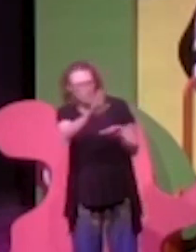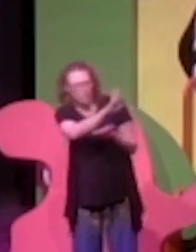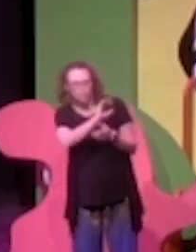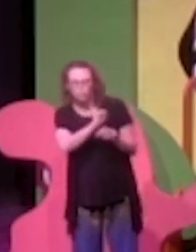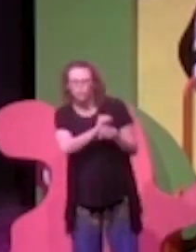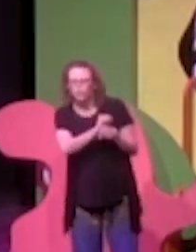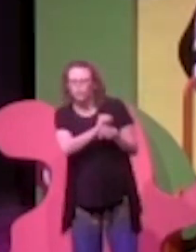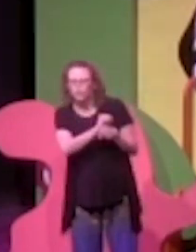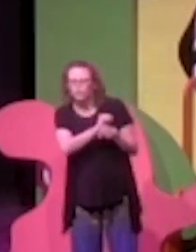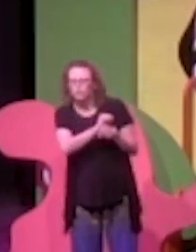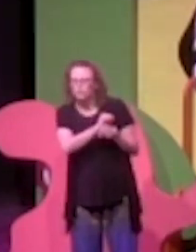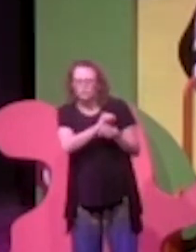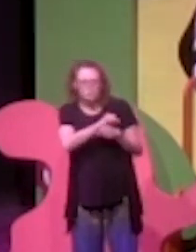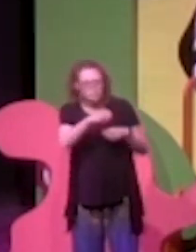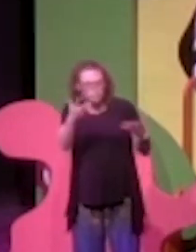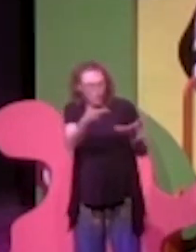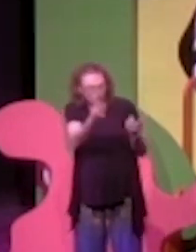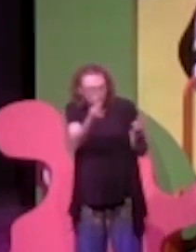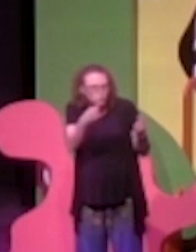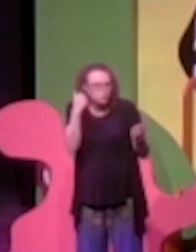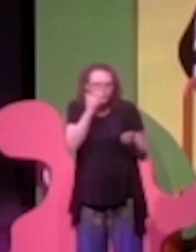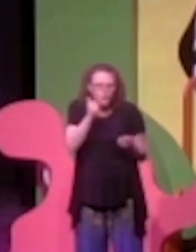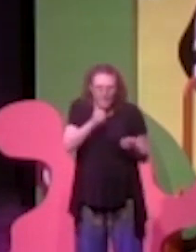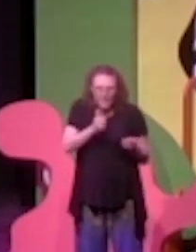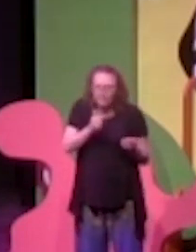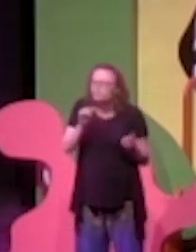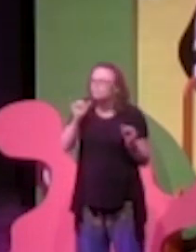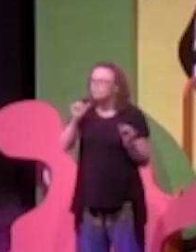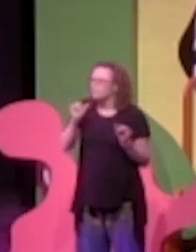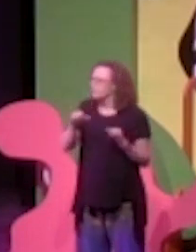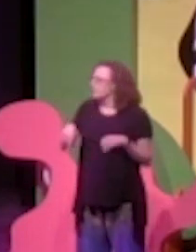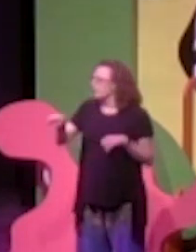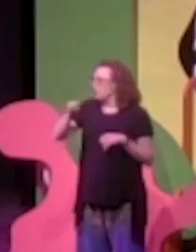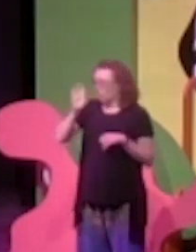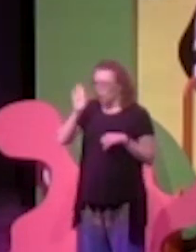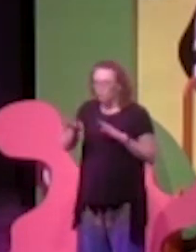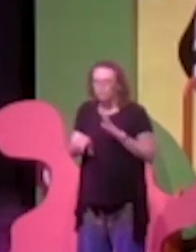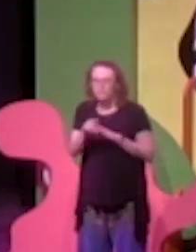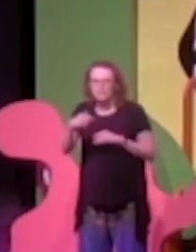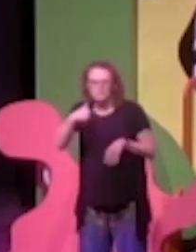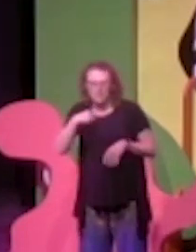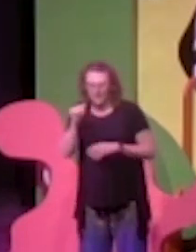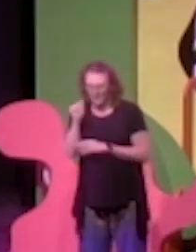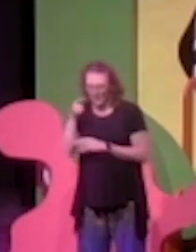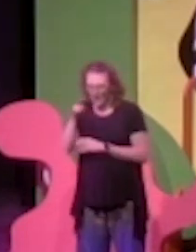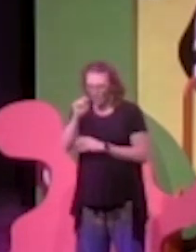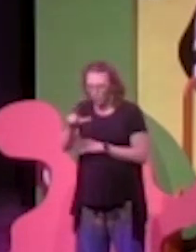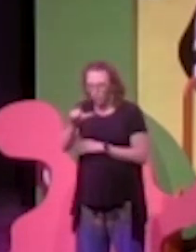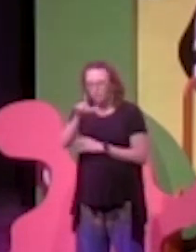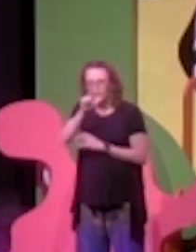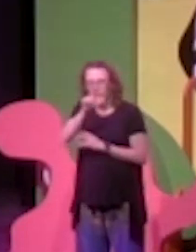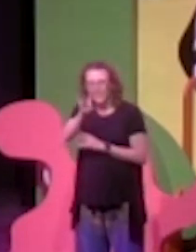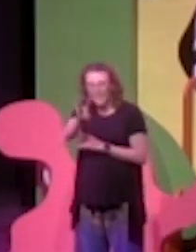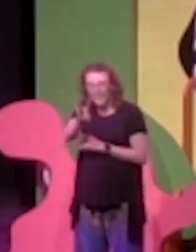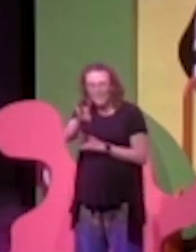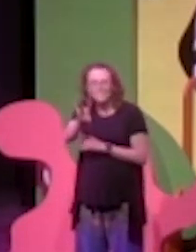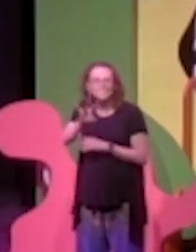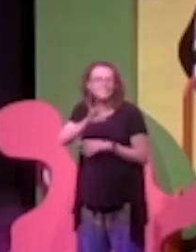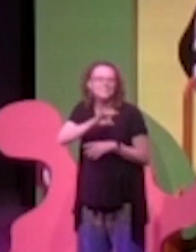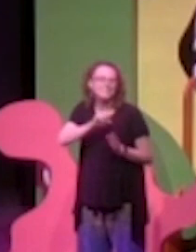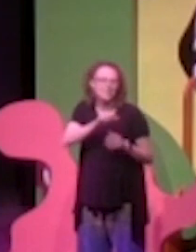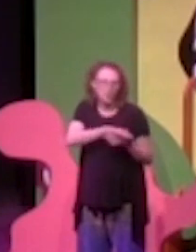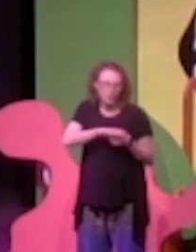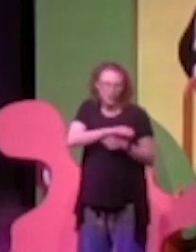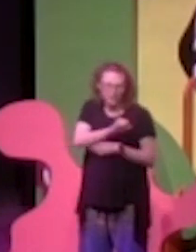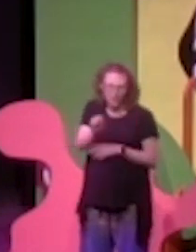as a practice, you got to weave. So you'll find me in the April 28 in Stockton with my amazing council.